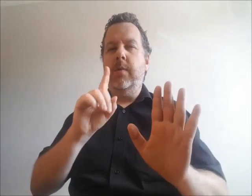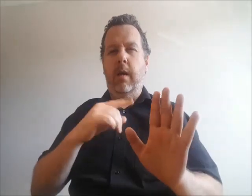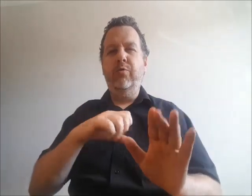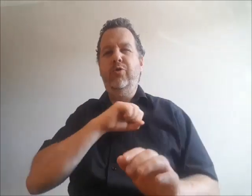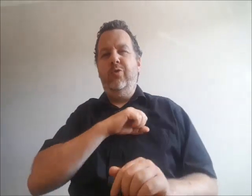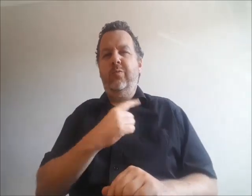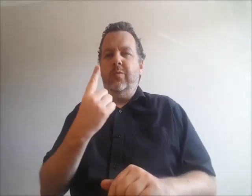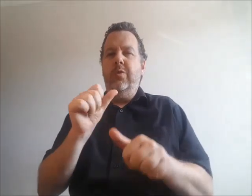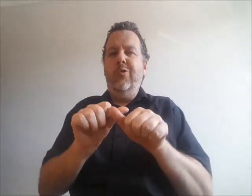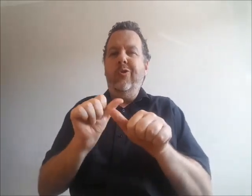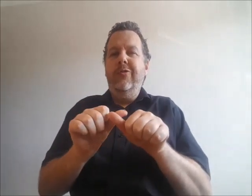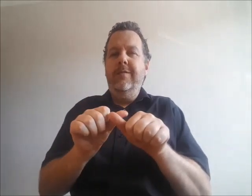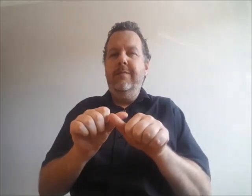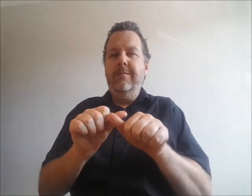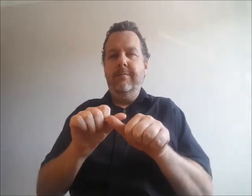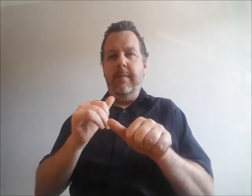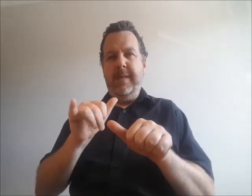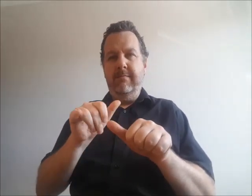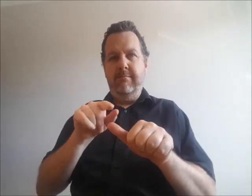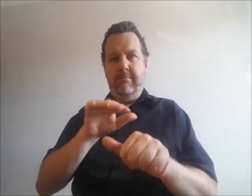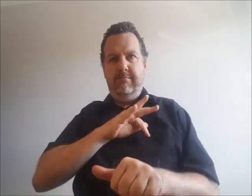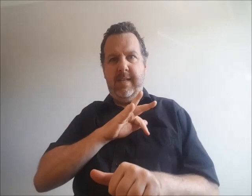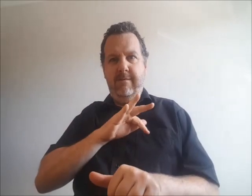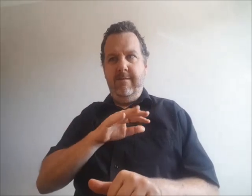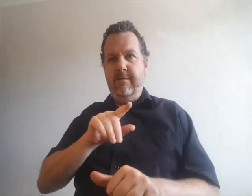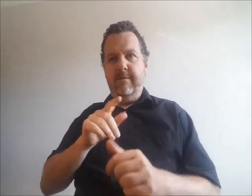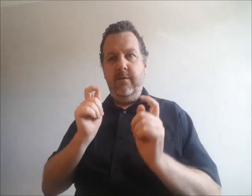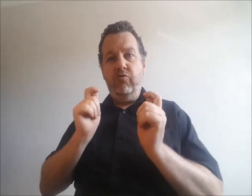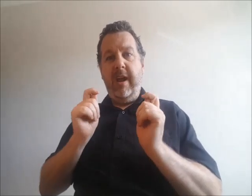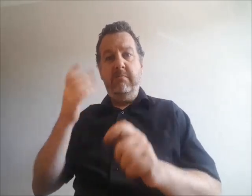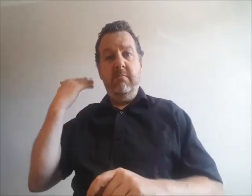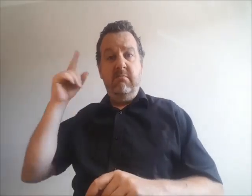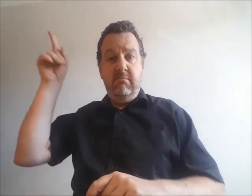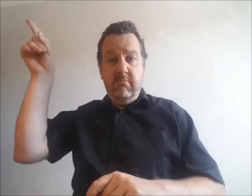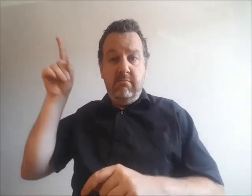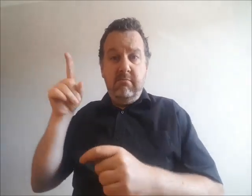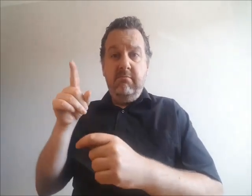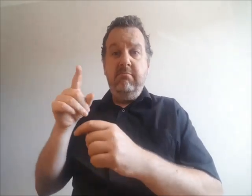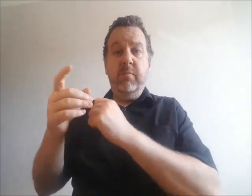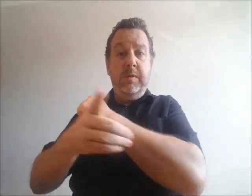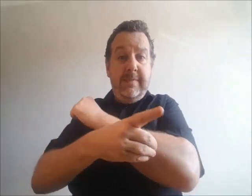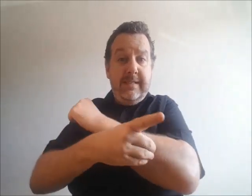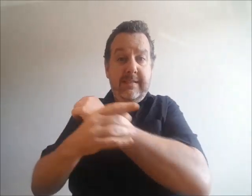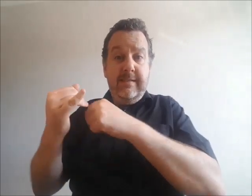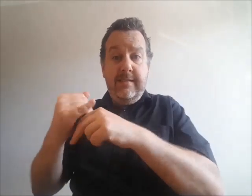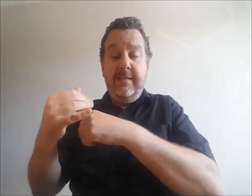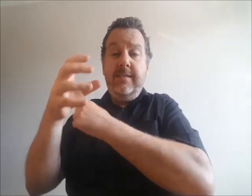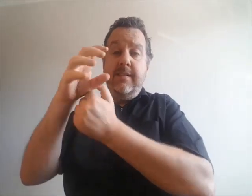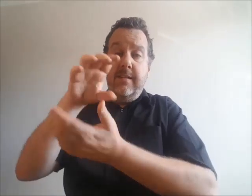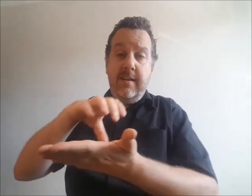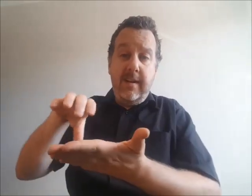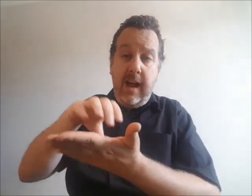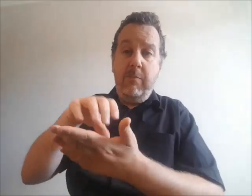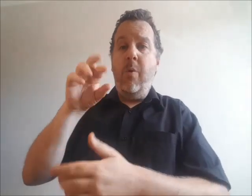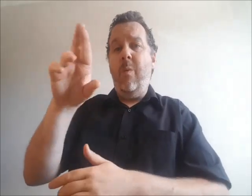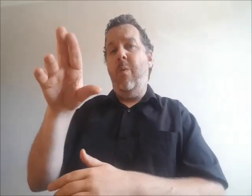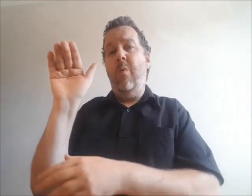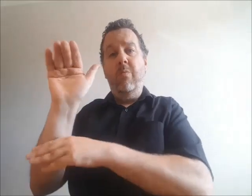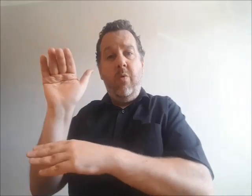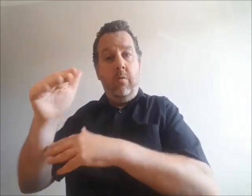teacher of the deaf. It didn't have those connotations of being qualified. But there was a nun who obviously had received training before, maybe with Dominicans in Cabra, or maybe had